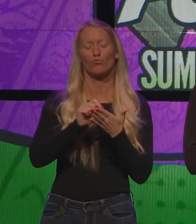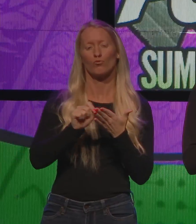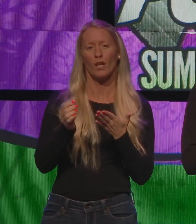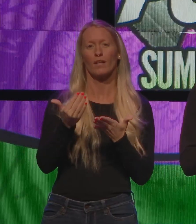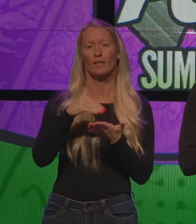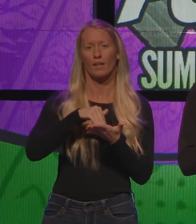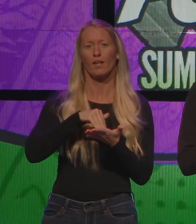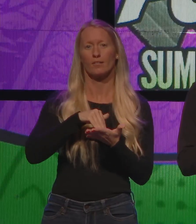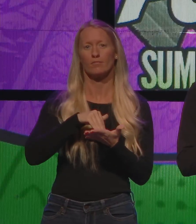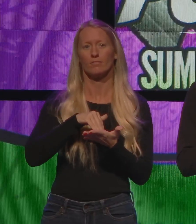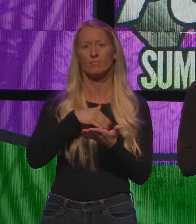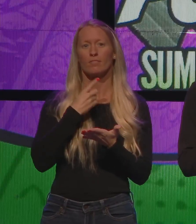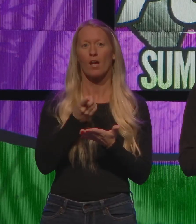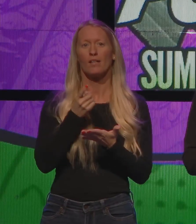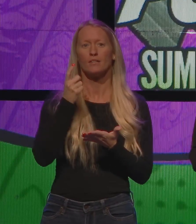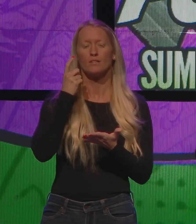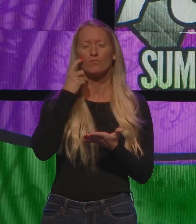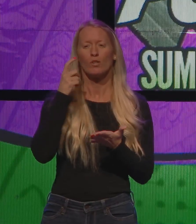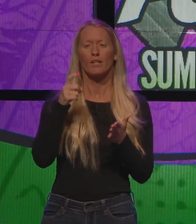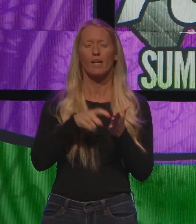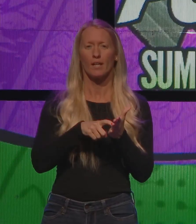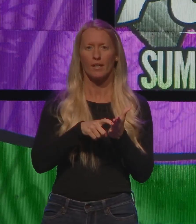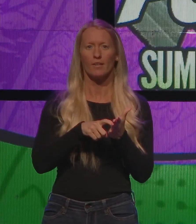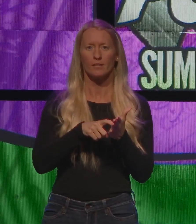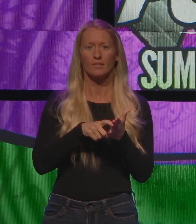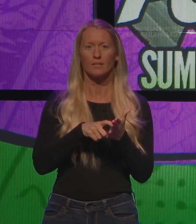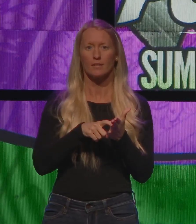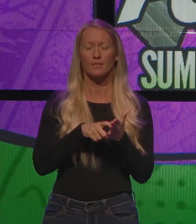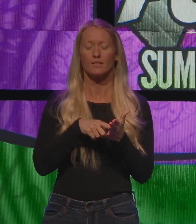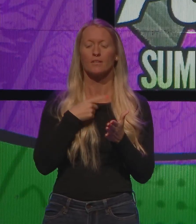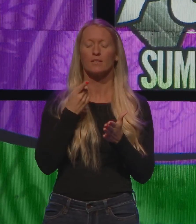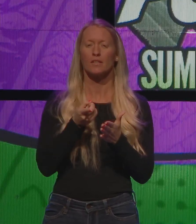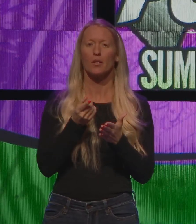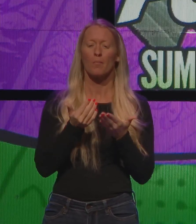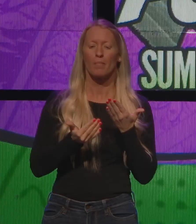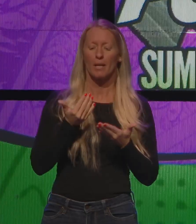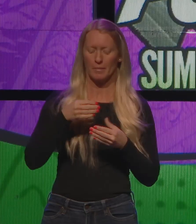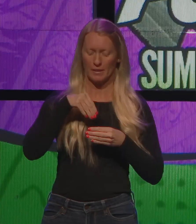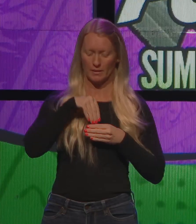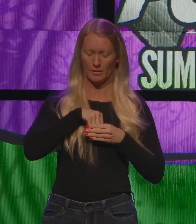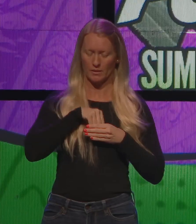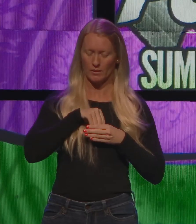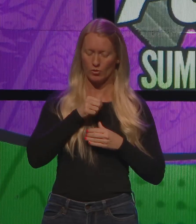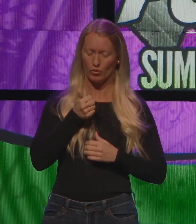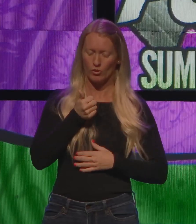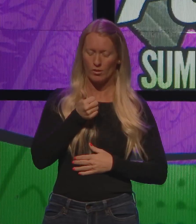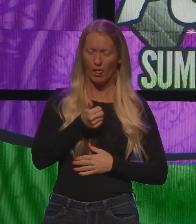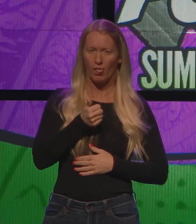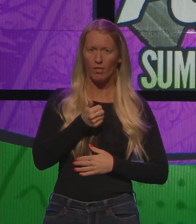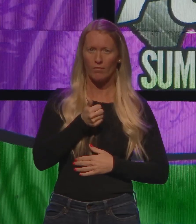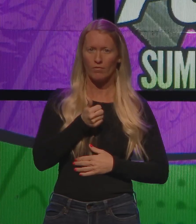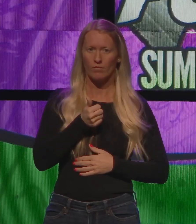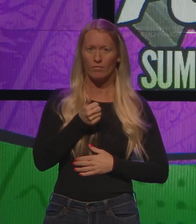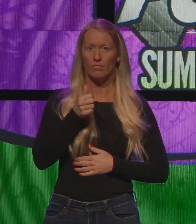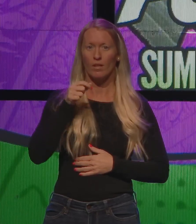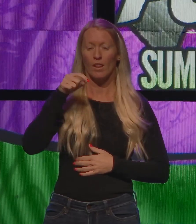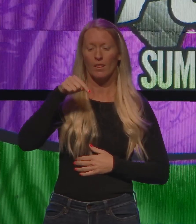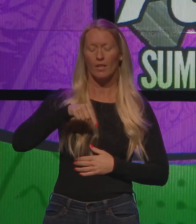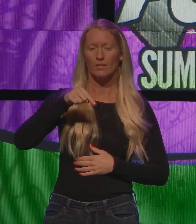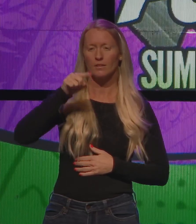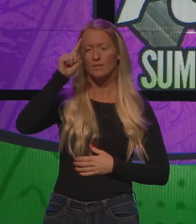this time of communion, I want you to recognize, maybe within yourself, how this doctrine